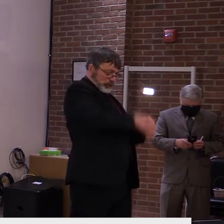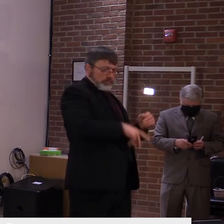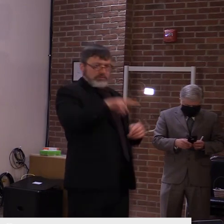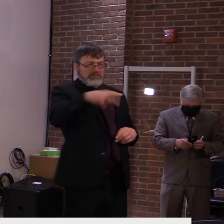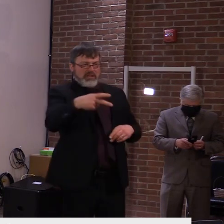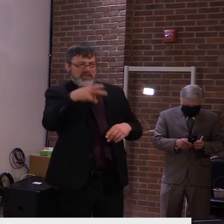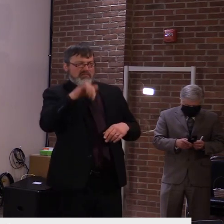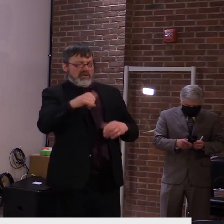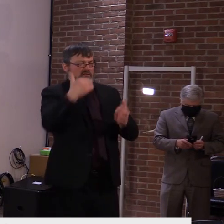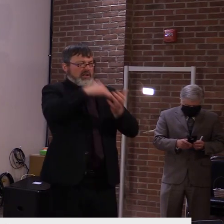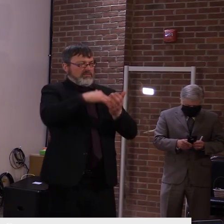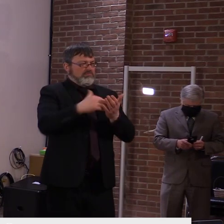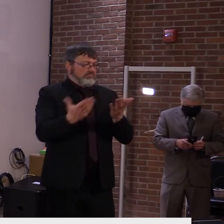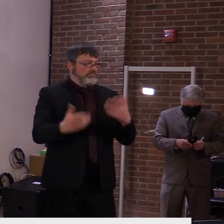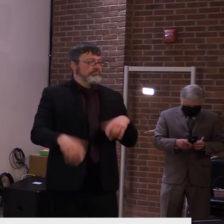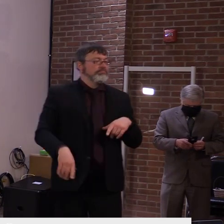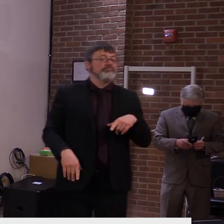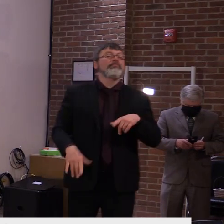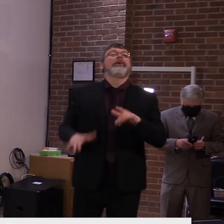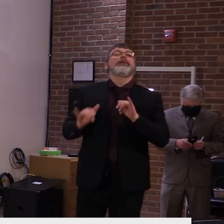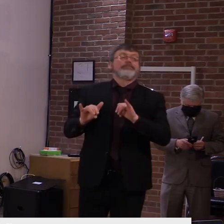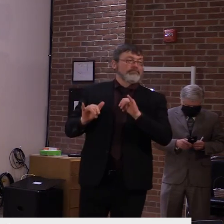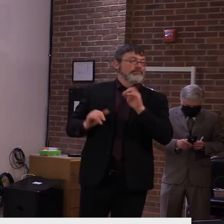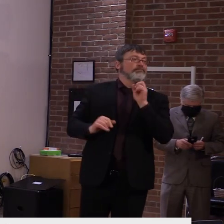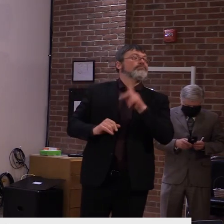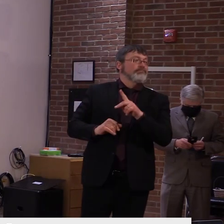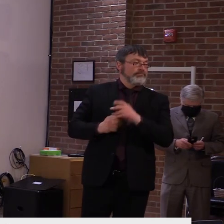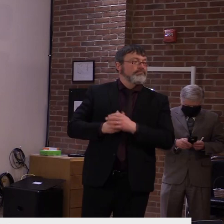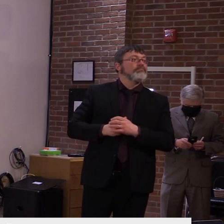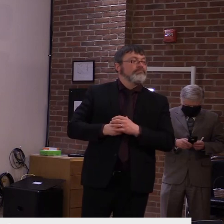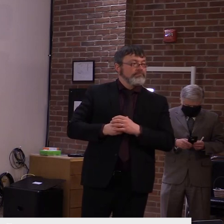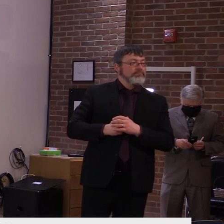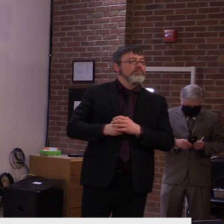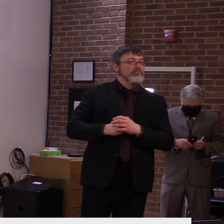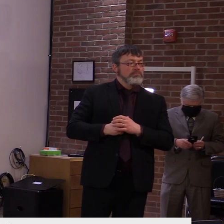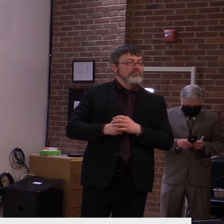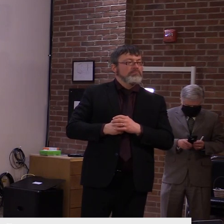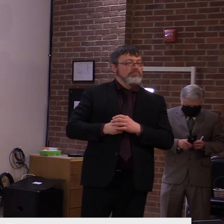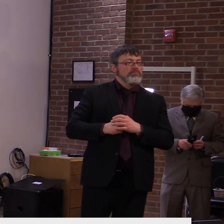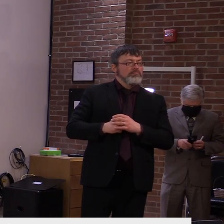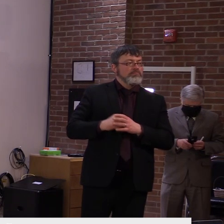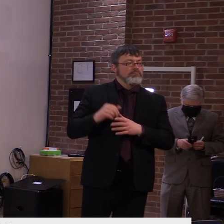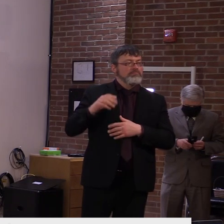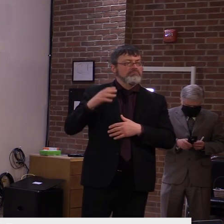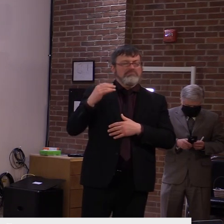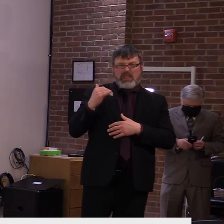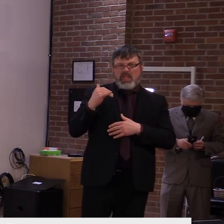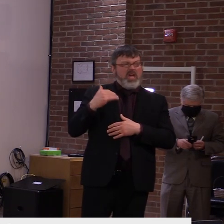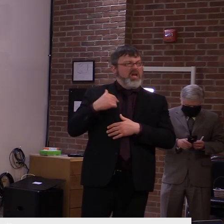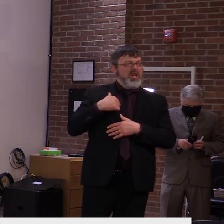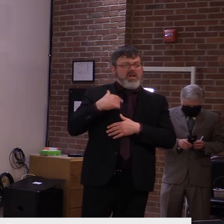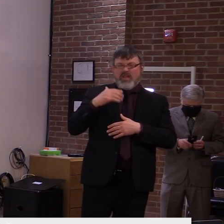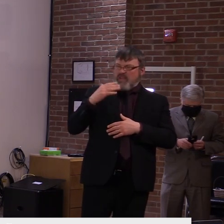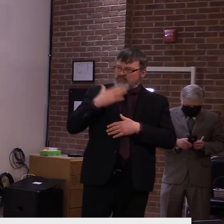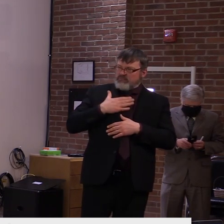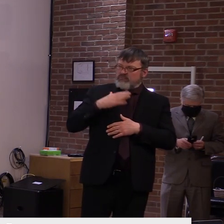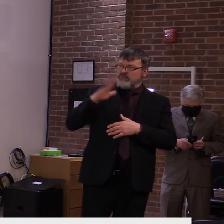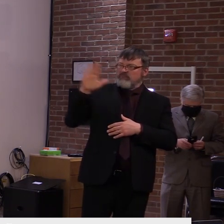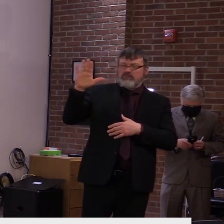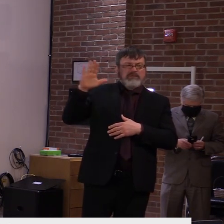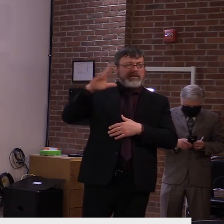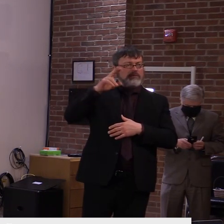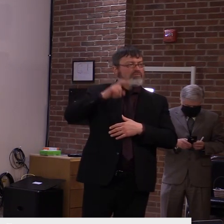Okay. And I just have a quick clarification about travel restrictions. So we're getting some questions from snowbirds who are